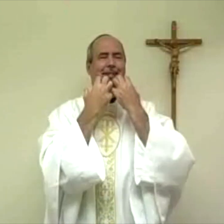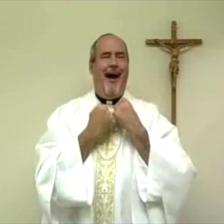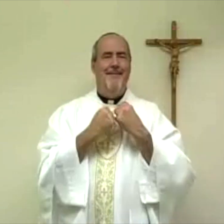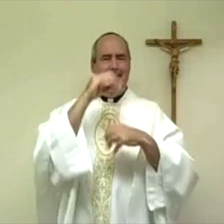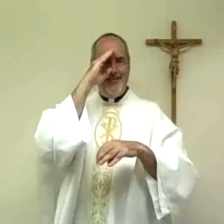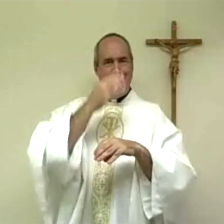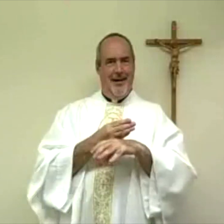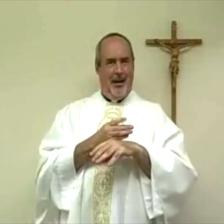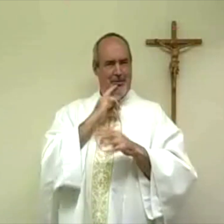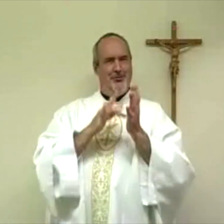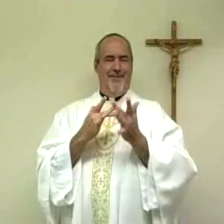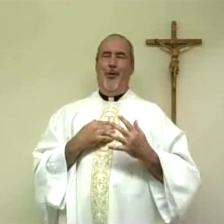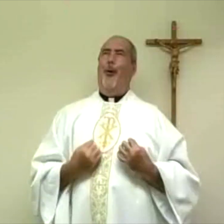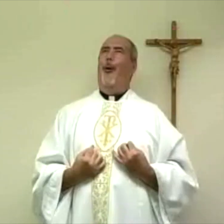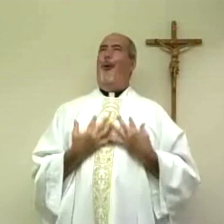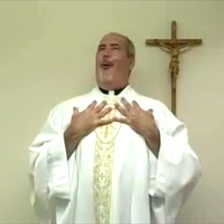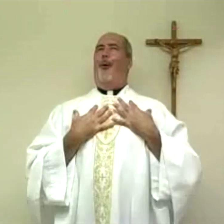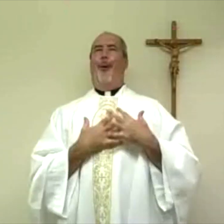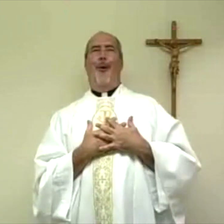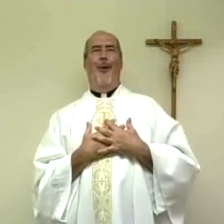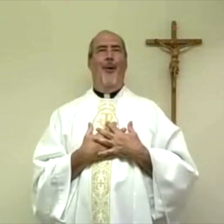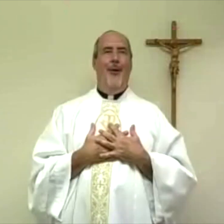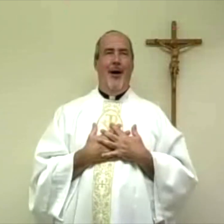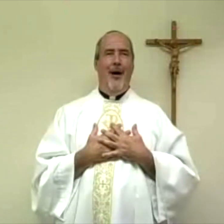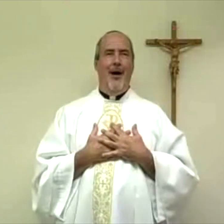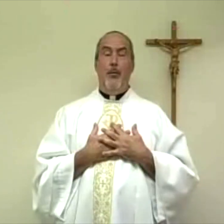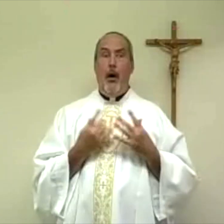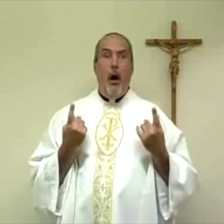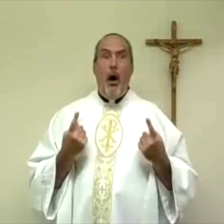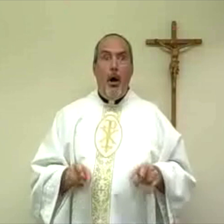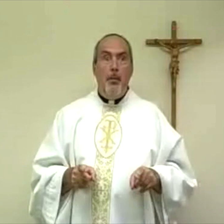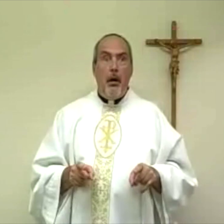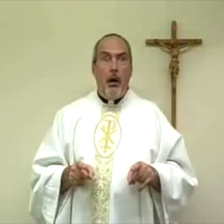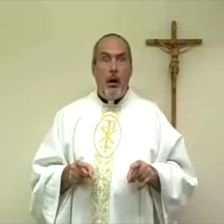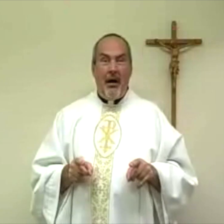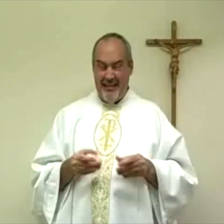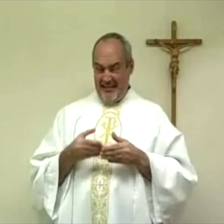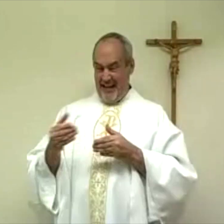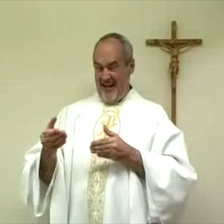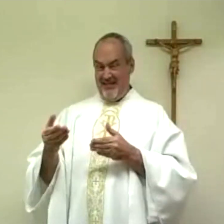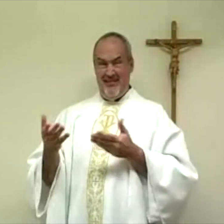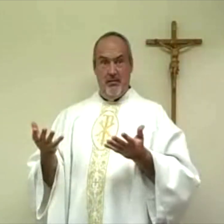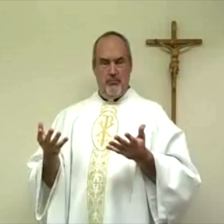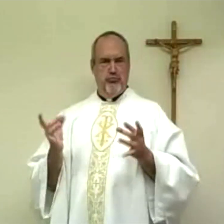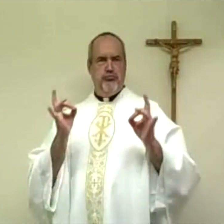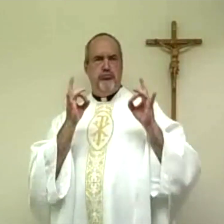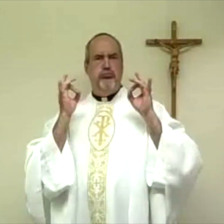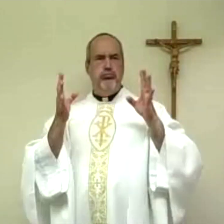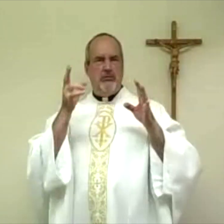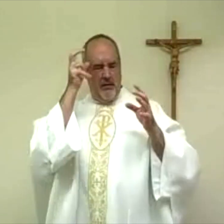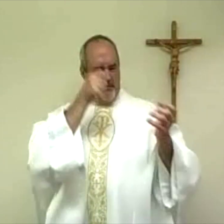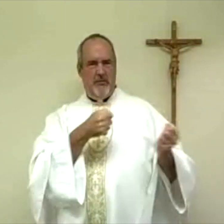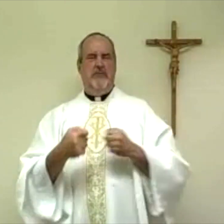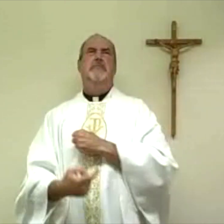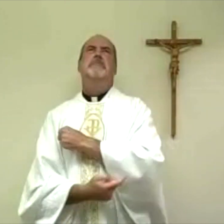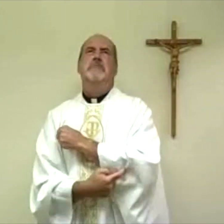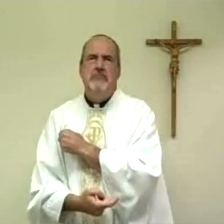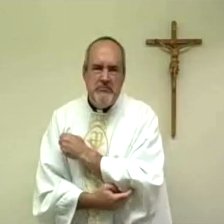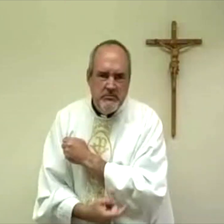voice, talked to Him as His loving Son. But what happened next was just awful. The